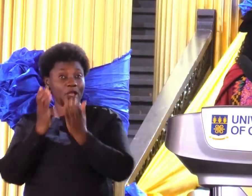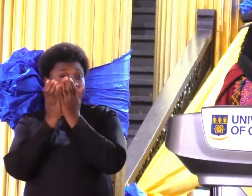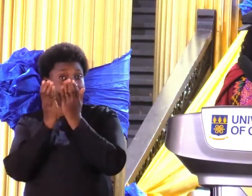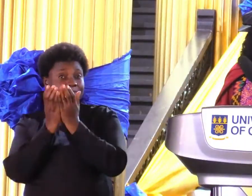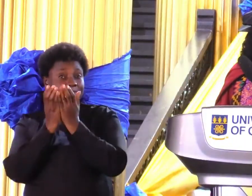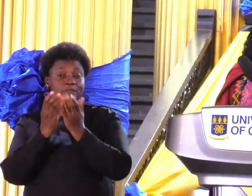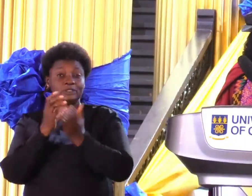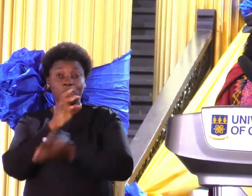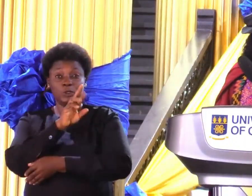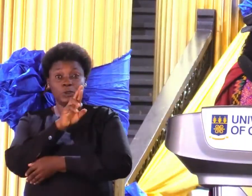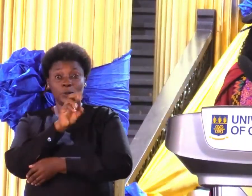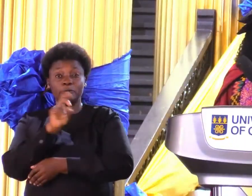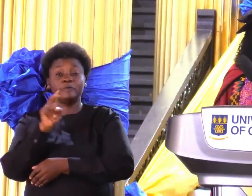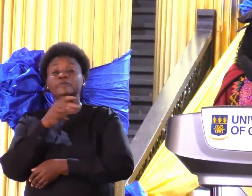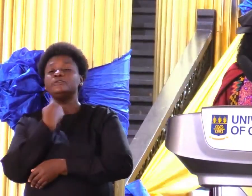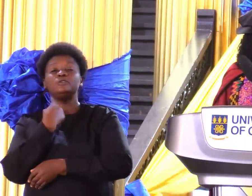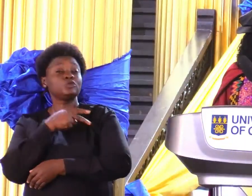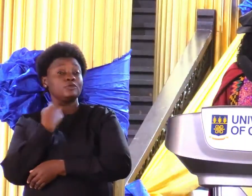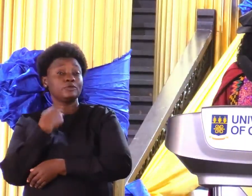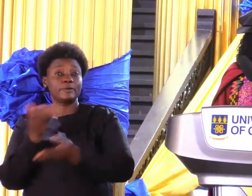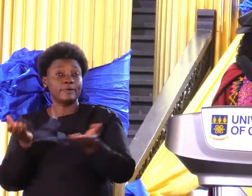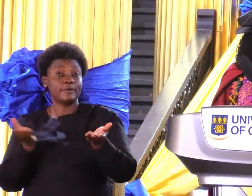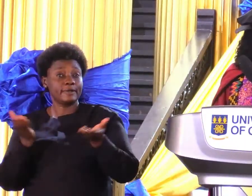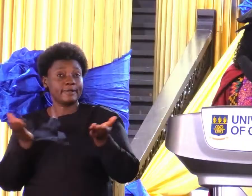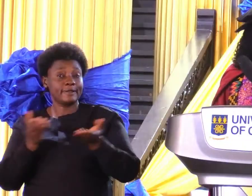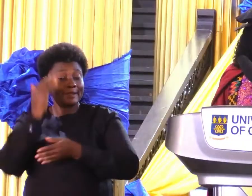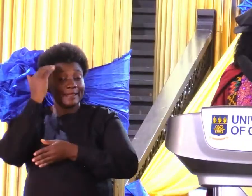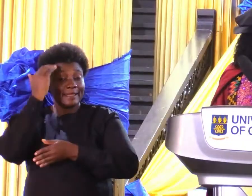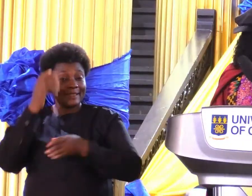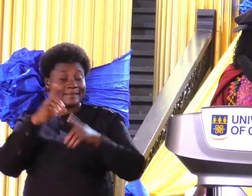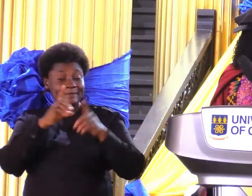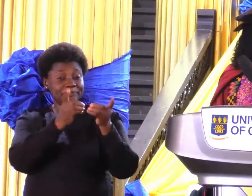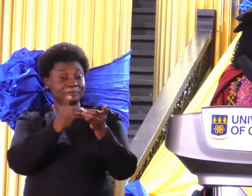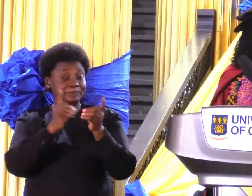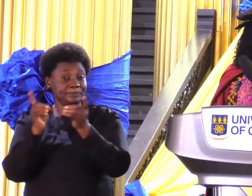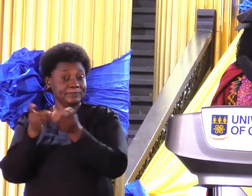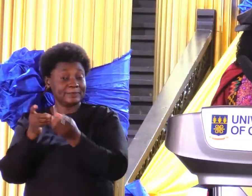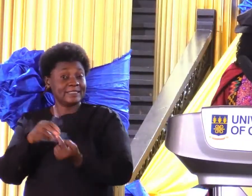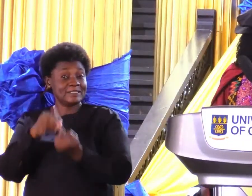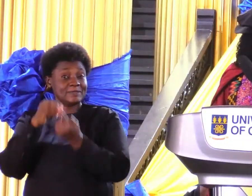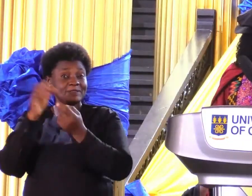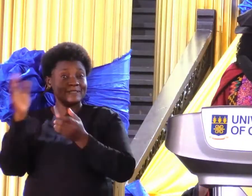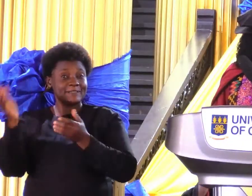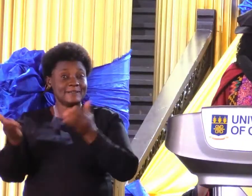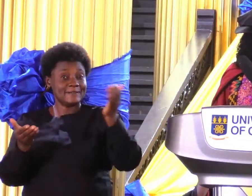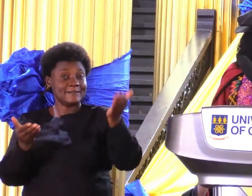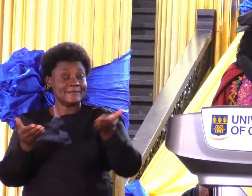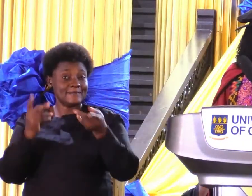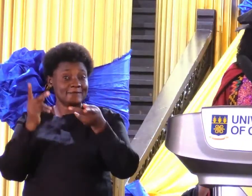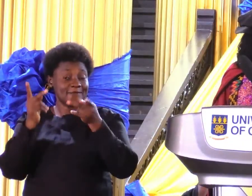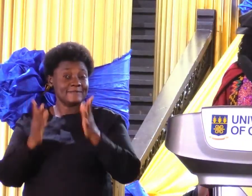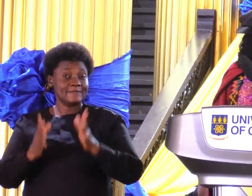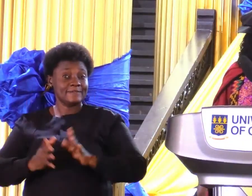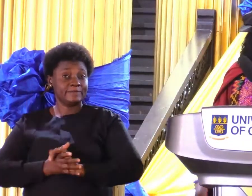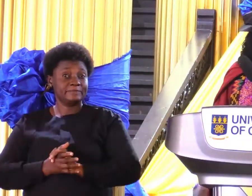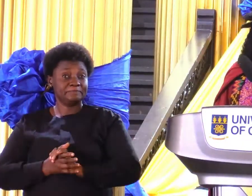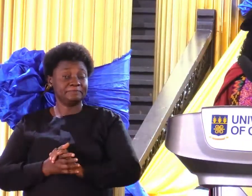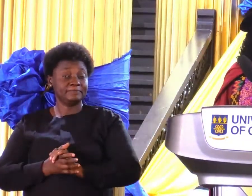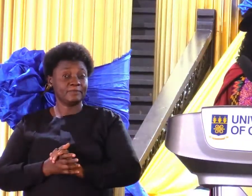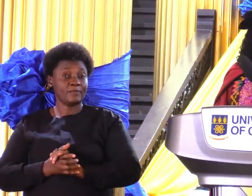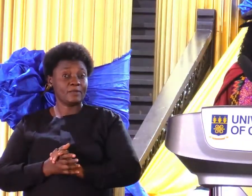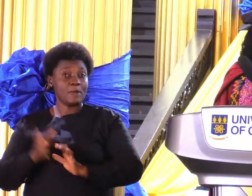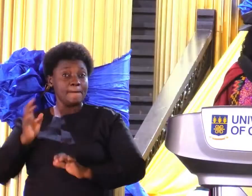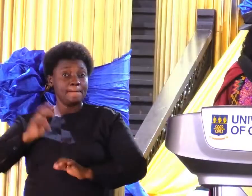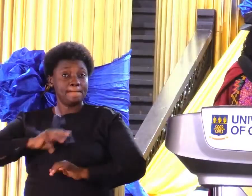Reverend ministers, heads of departments, special guests, members of the